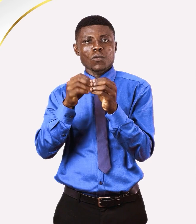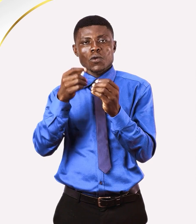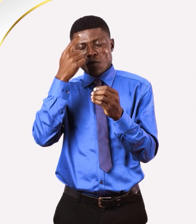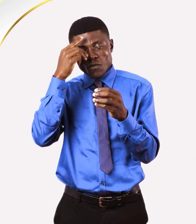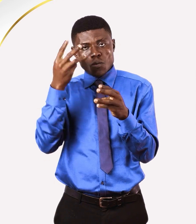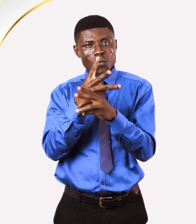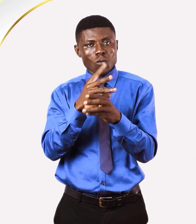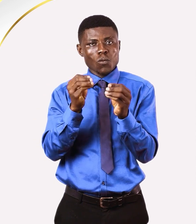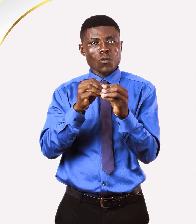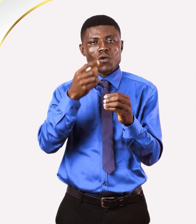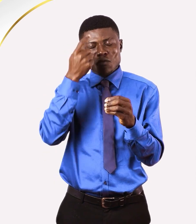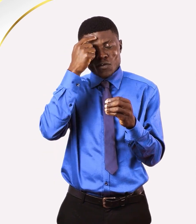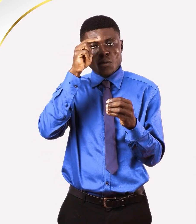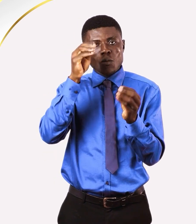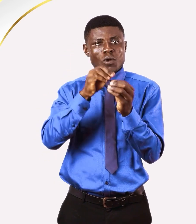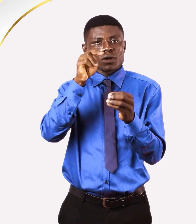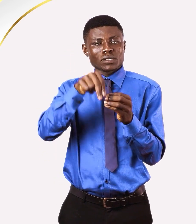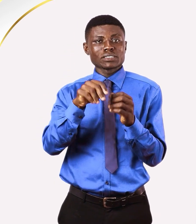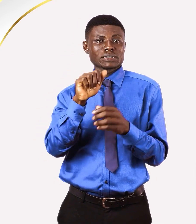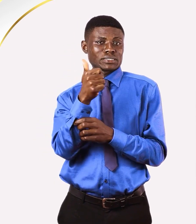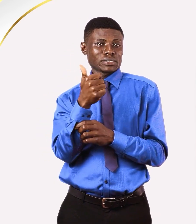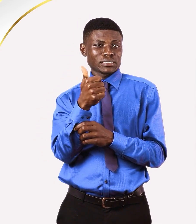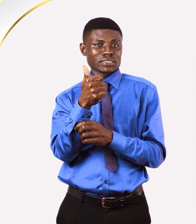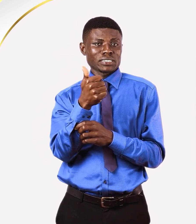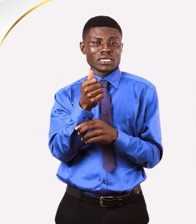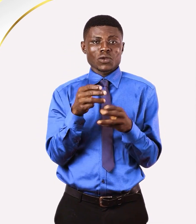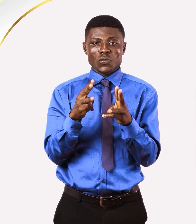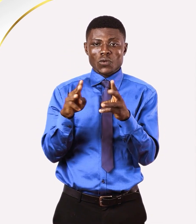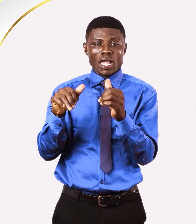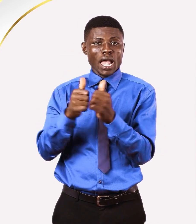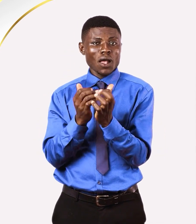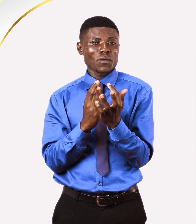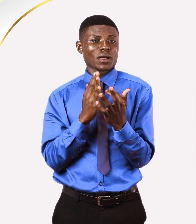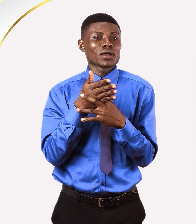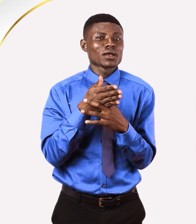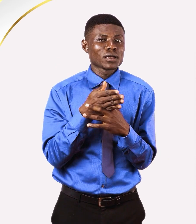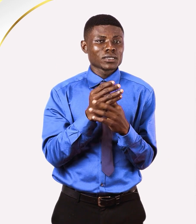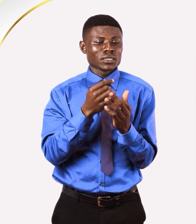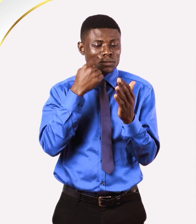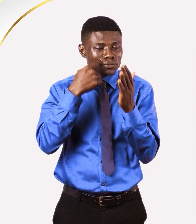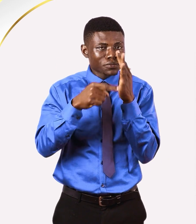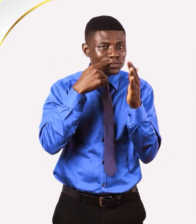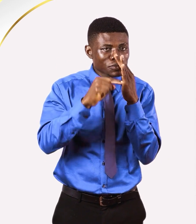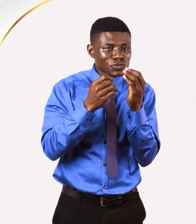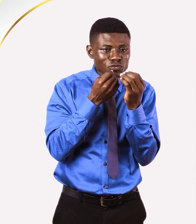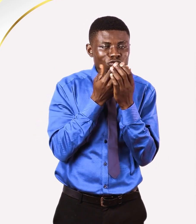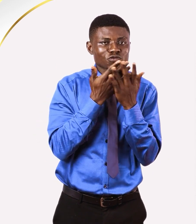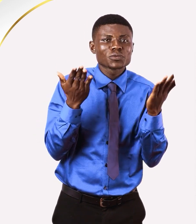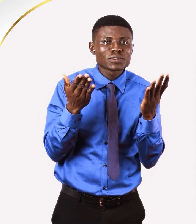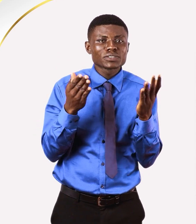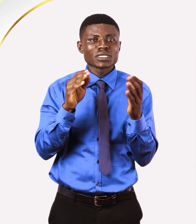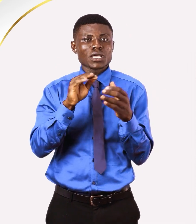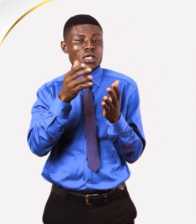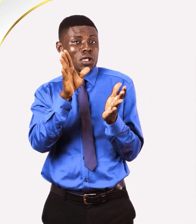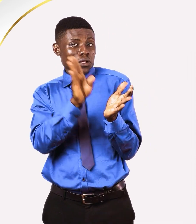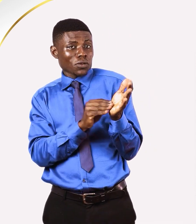multiple applications for multiple requests. 10. Manner of access. Inspection